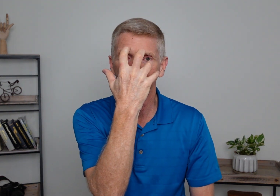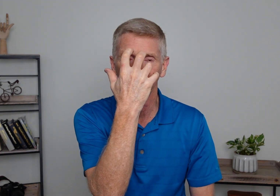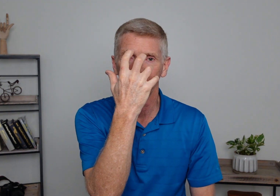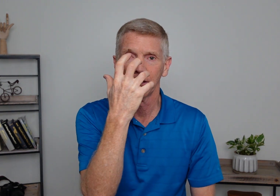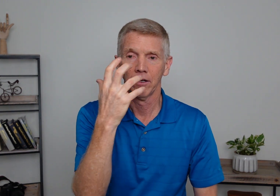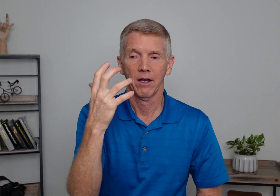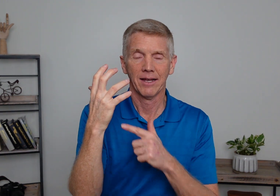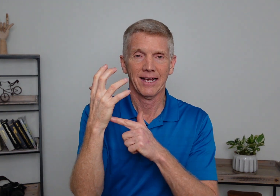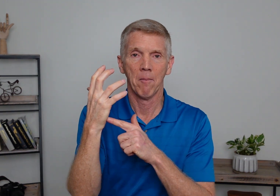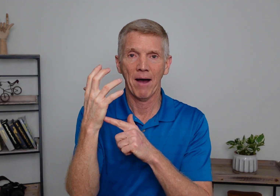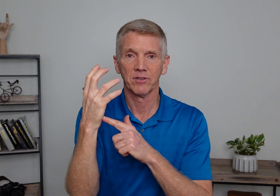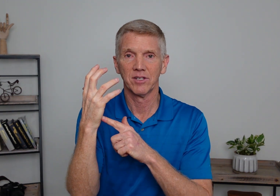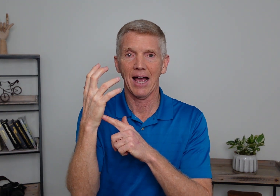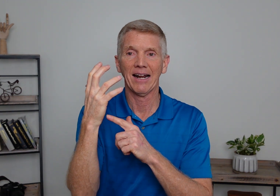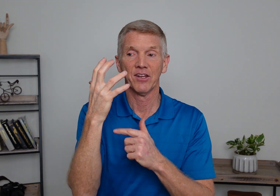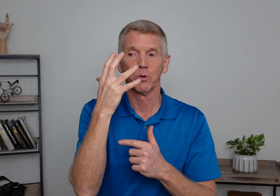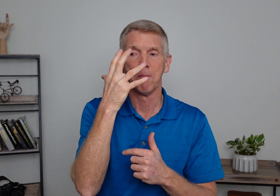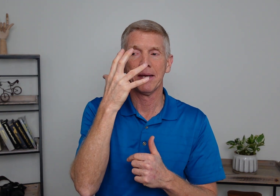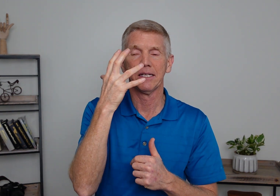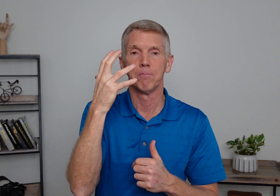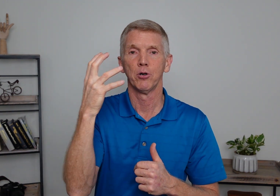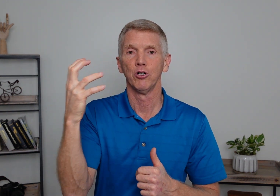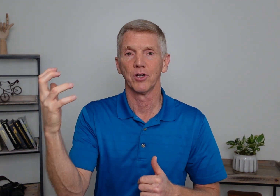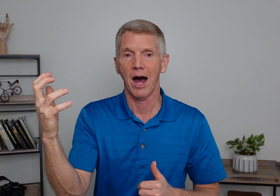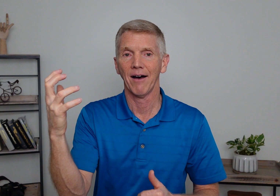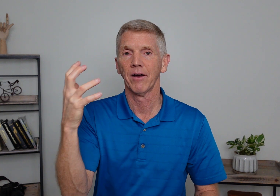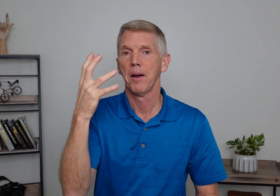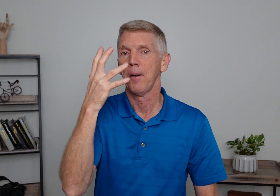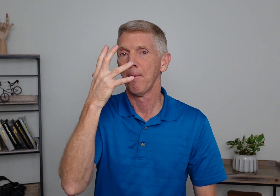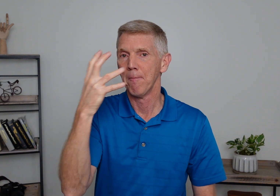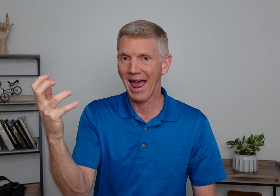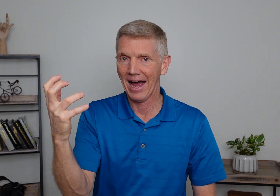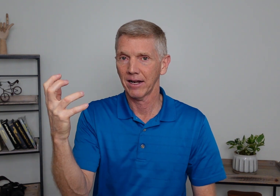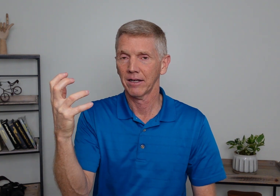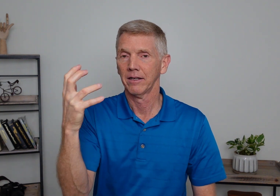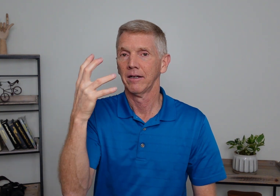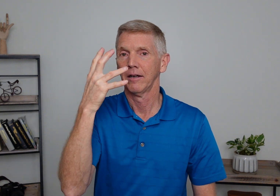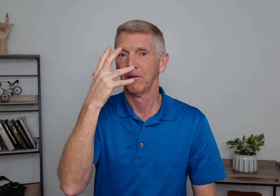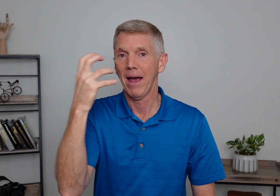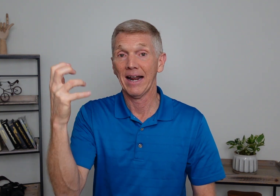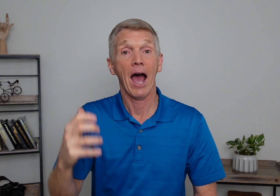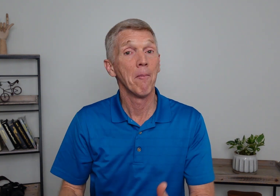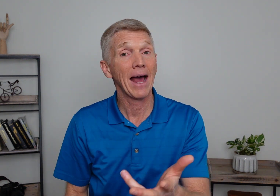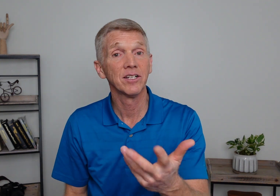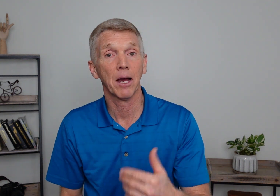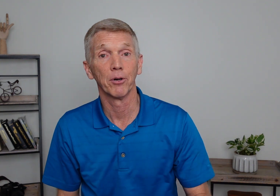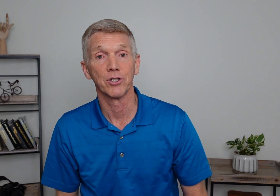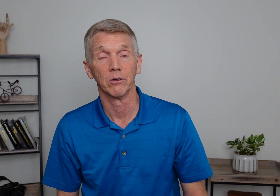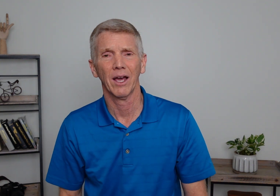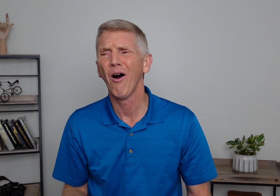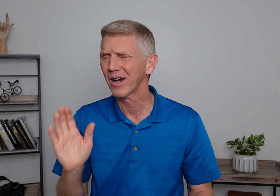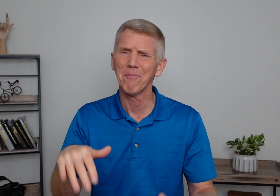here. See how I'm off to the side, and this one immediately pulls off. Mad. Mad. Now, how mad is that person? Okay, oh, come